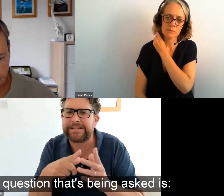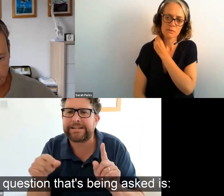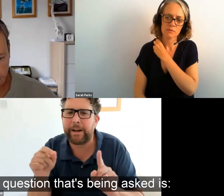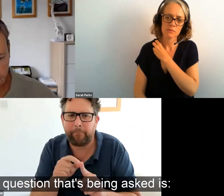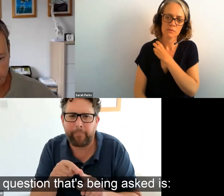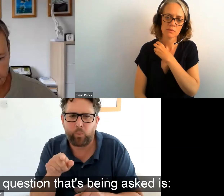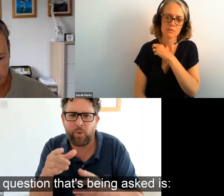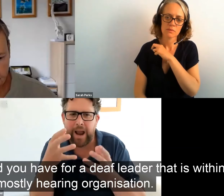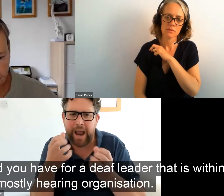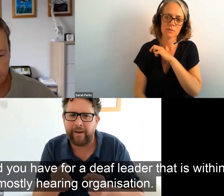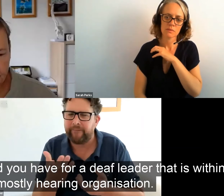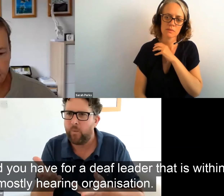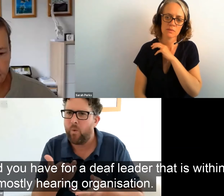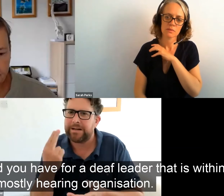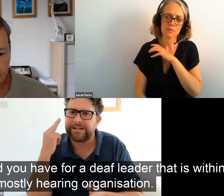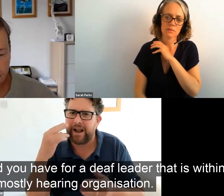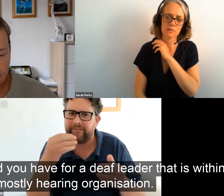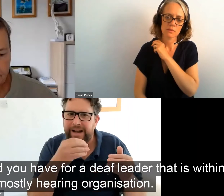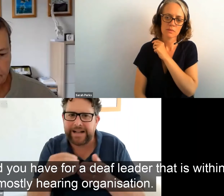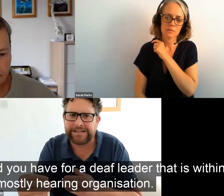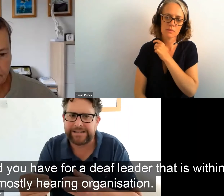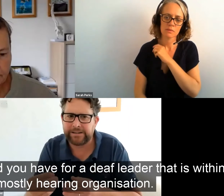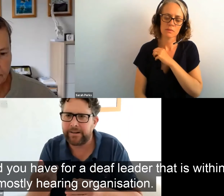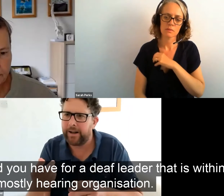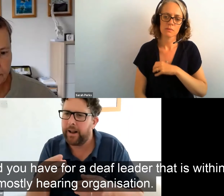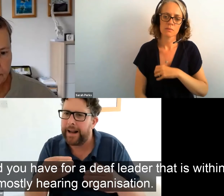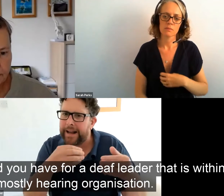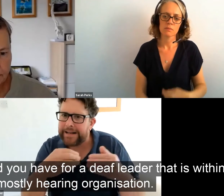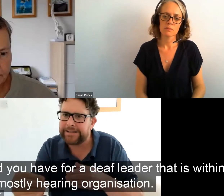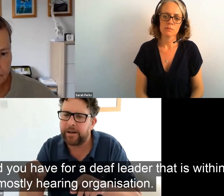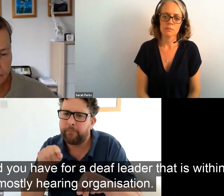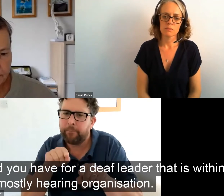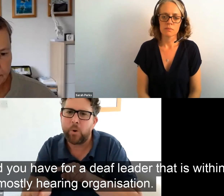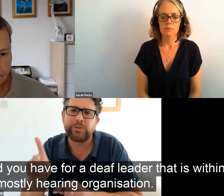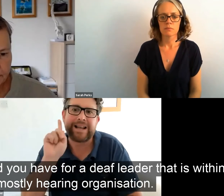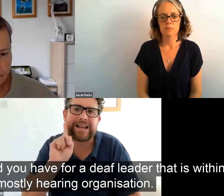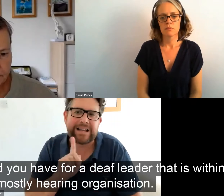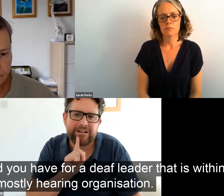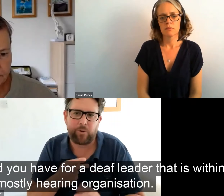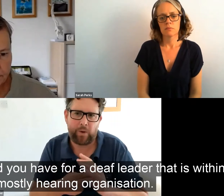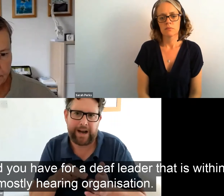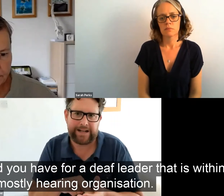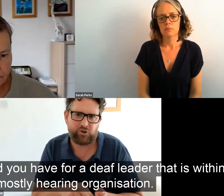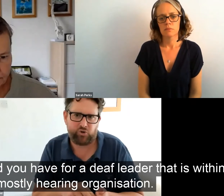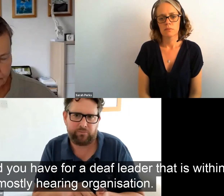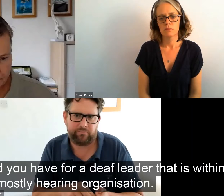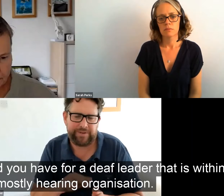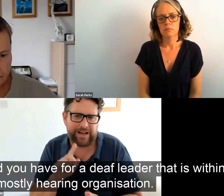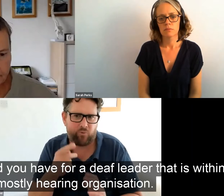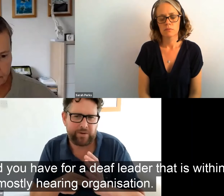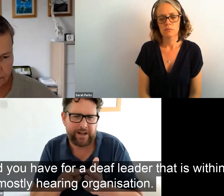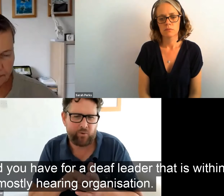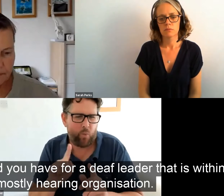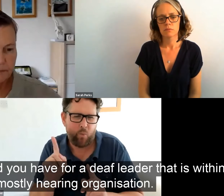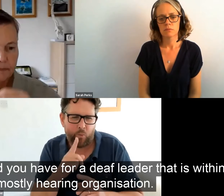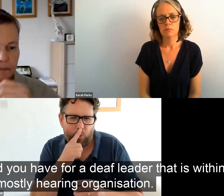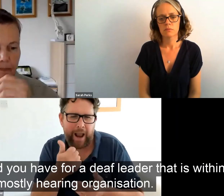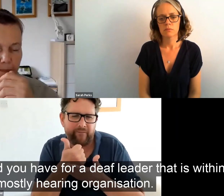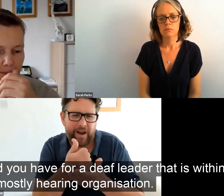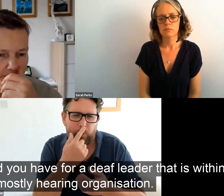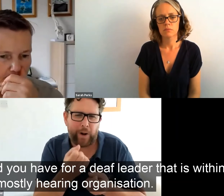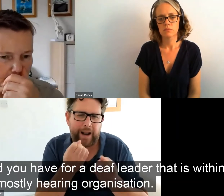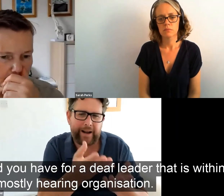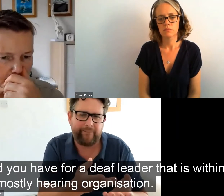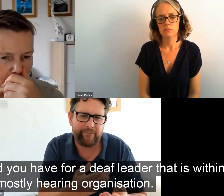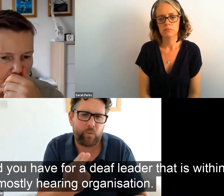asked is, what tips would you have for a deaf leader that is within a